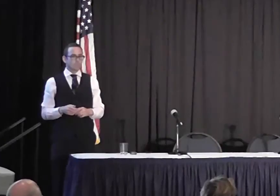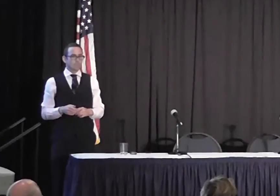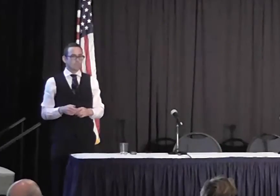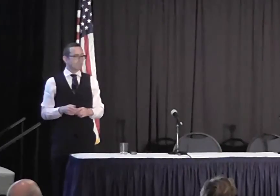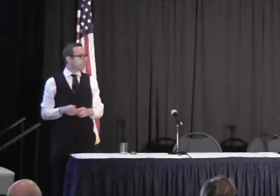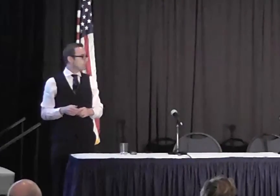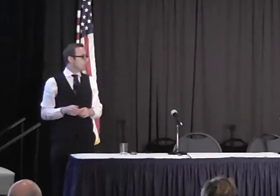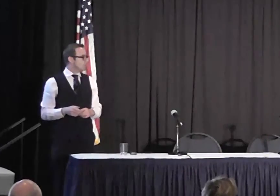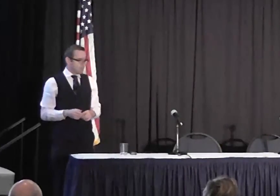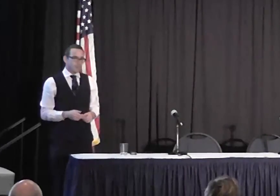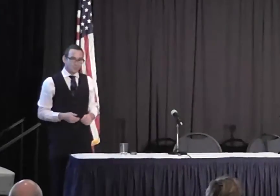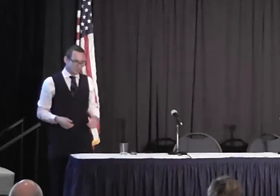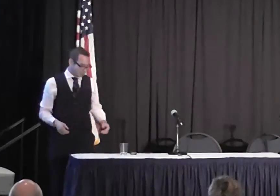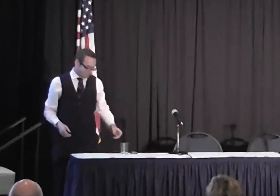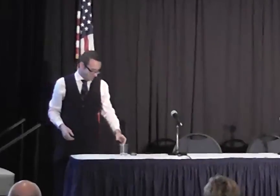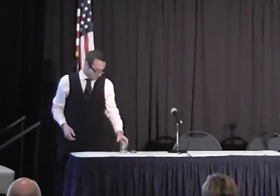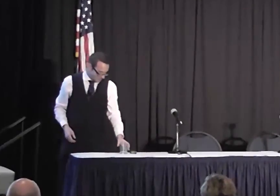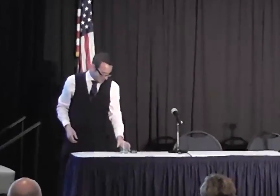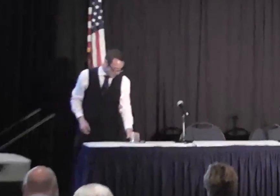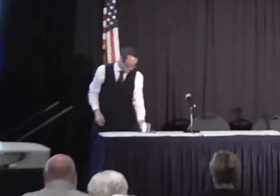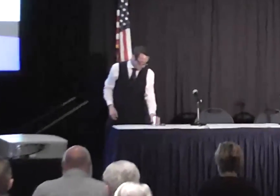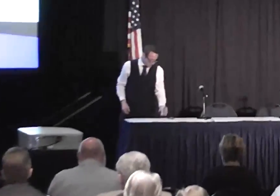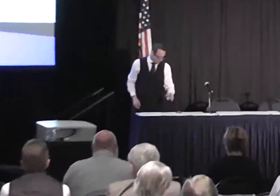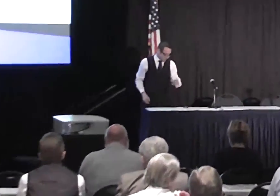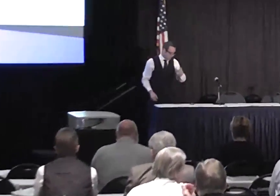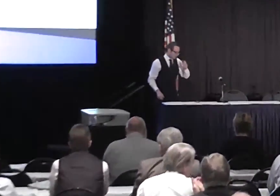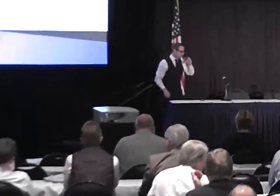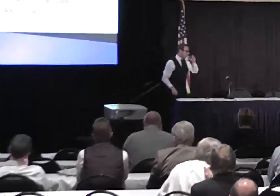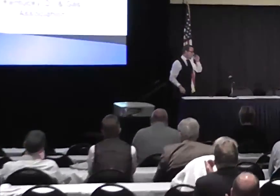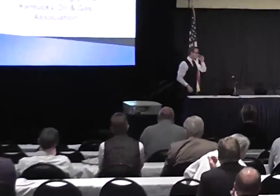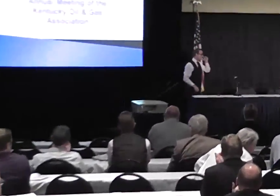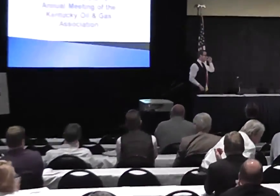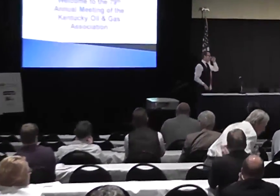If not, thank you very much, Matt. Thank you.